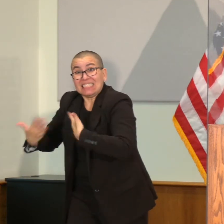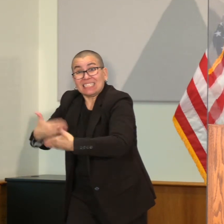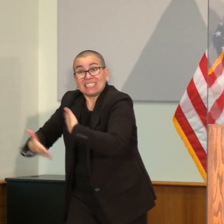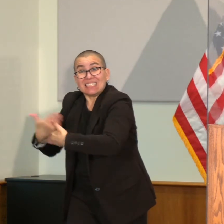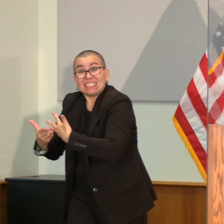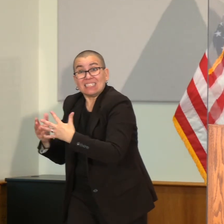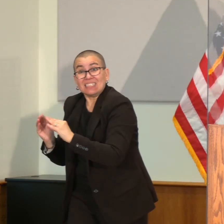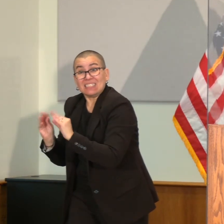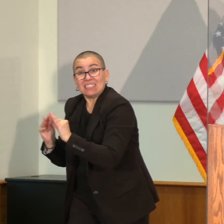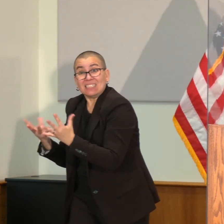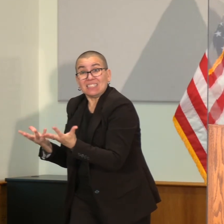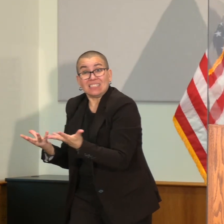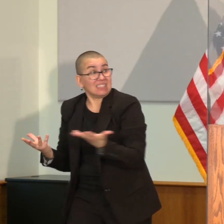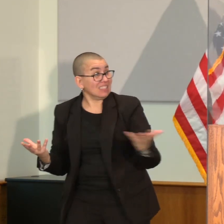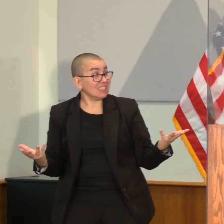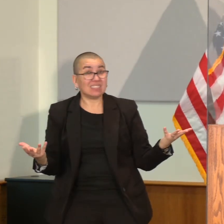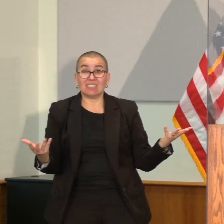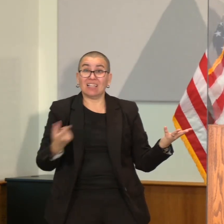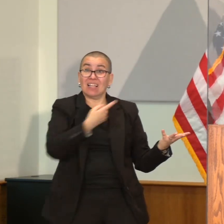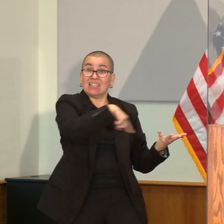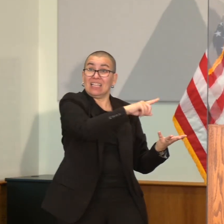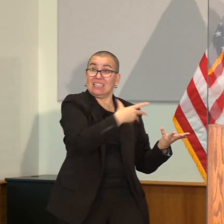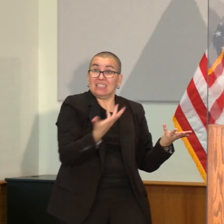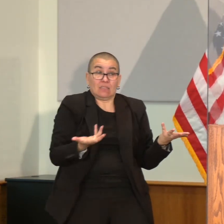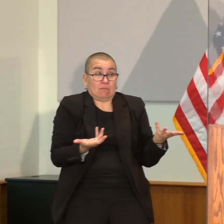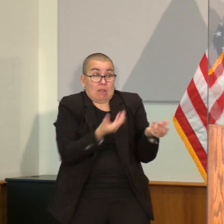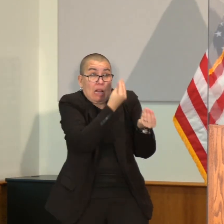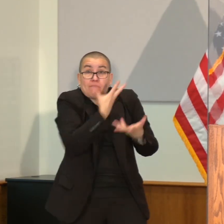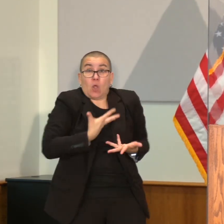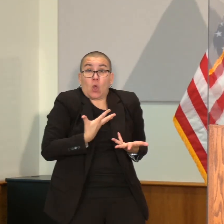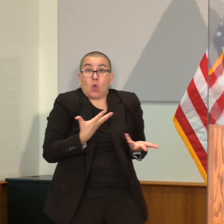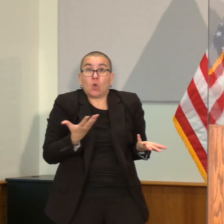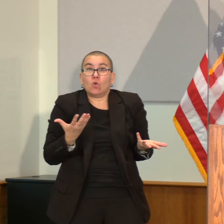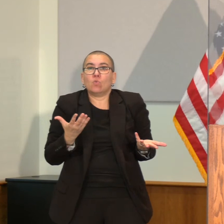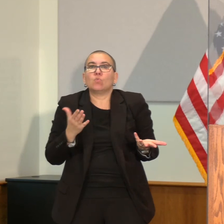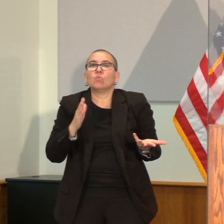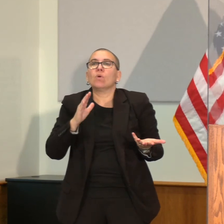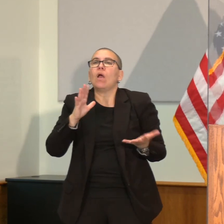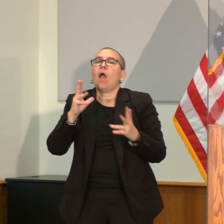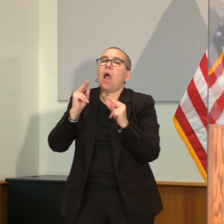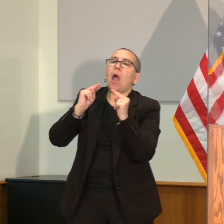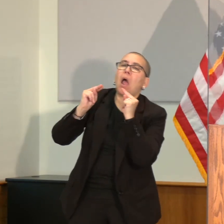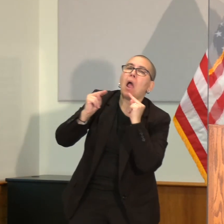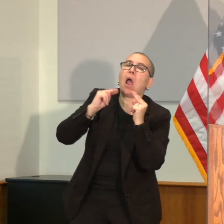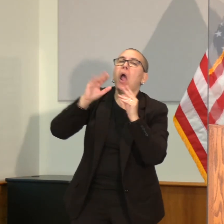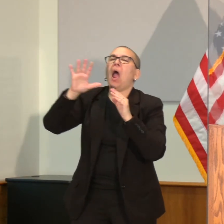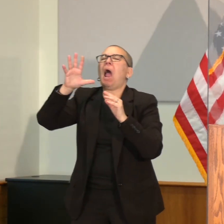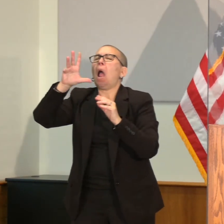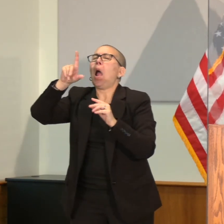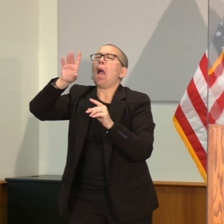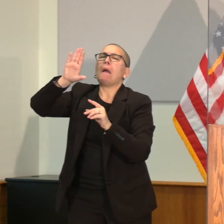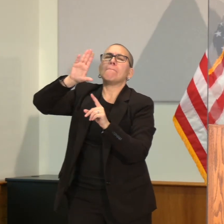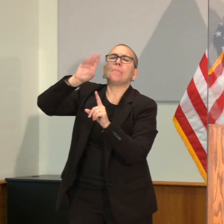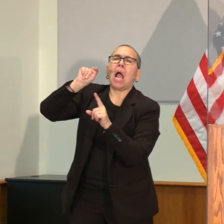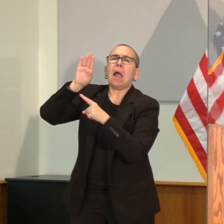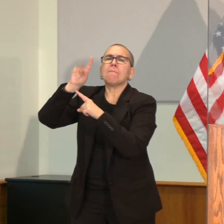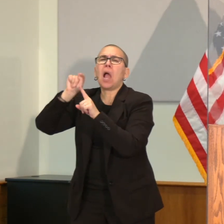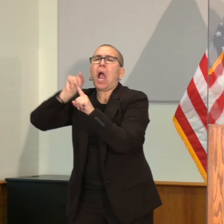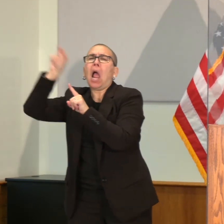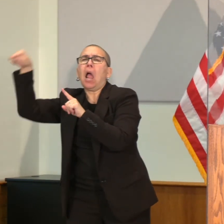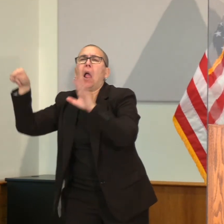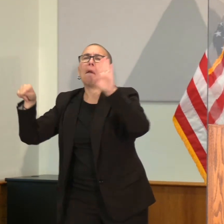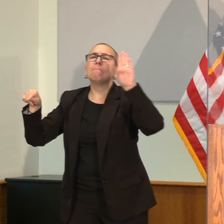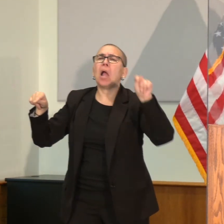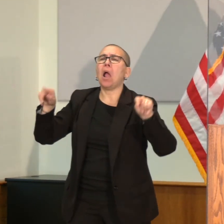standing in front of this group as they're telling me, don't be trying to negotiate something and give away things that aren't